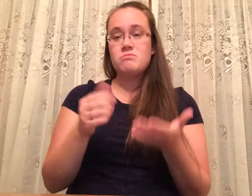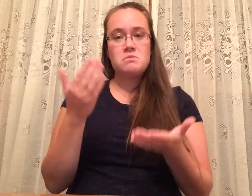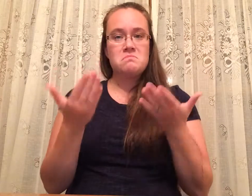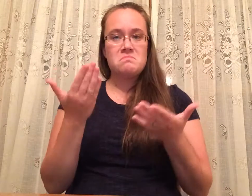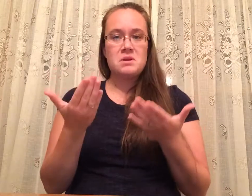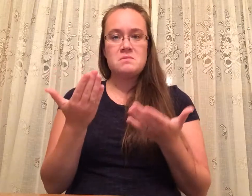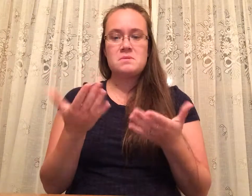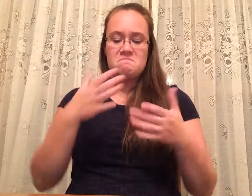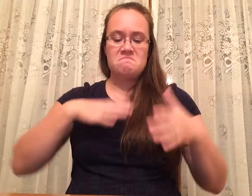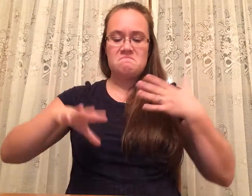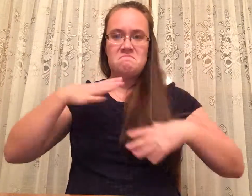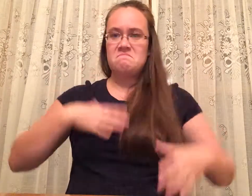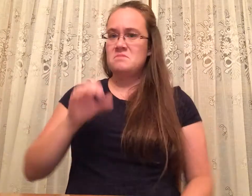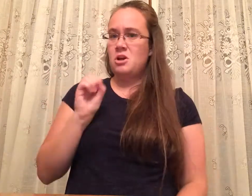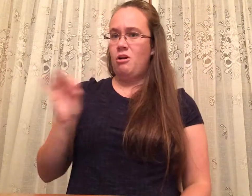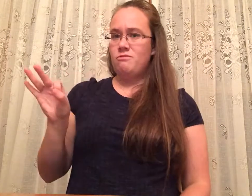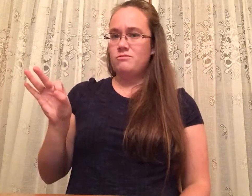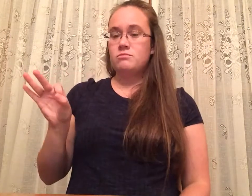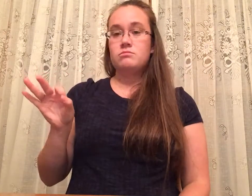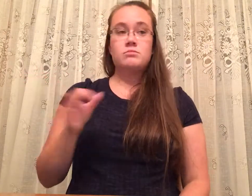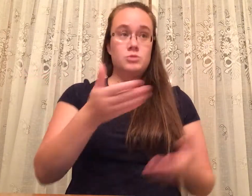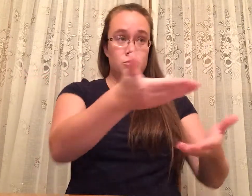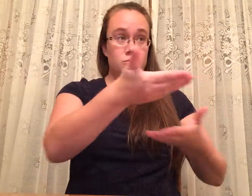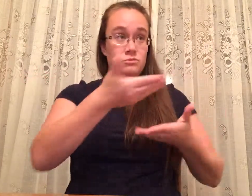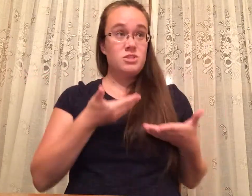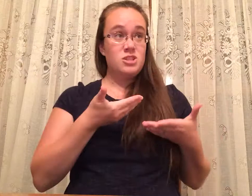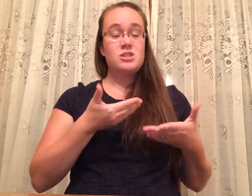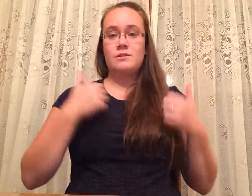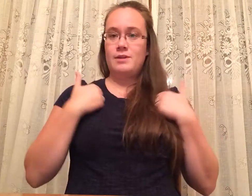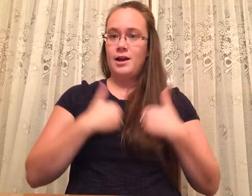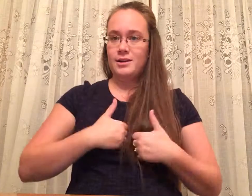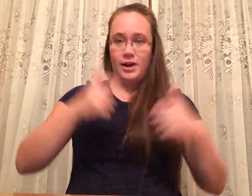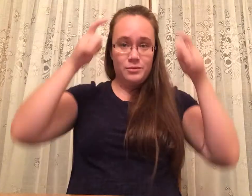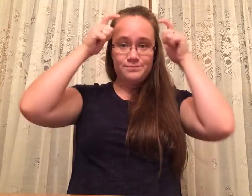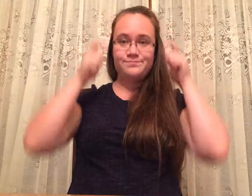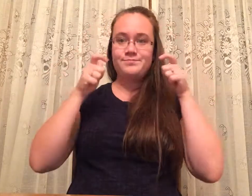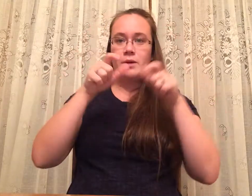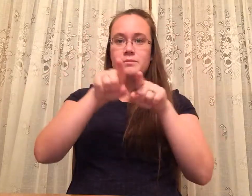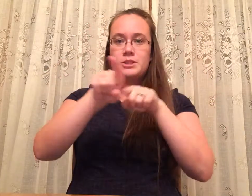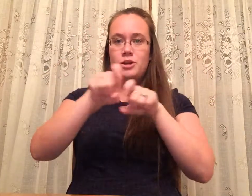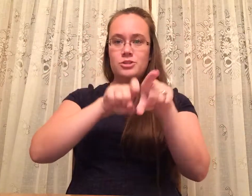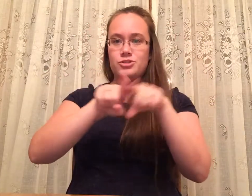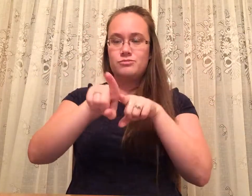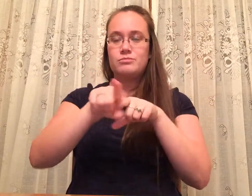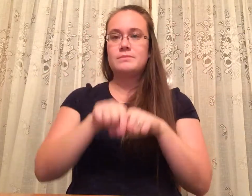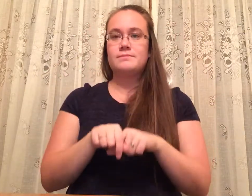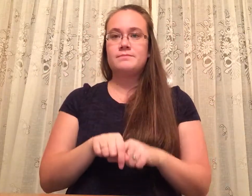all clothing. You'll be given a gown, a surgical cap, and a pair of slip-resistant socks. Once changed, you